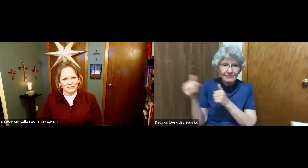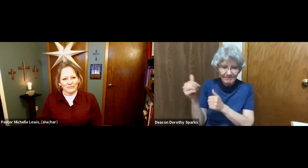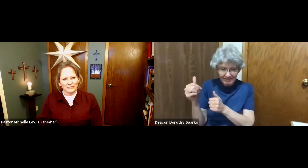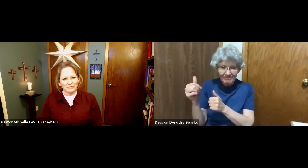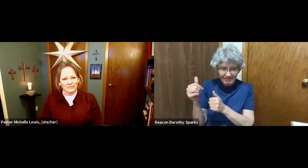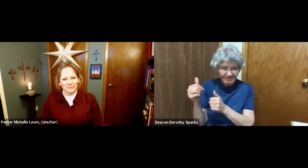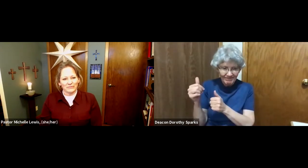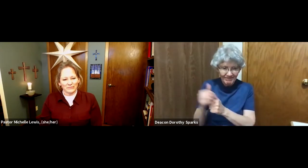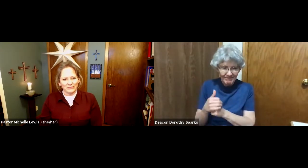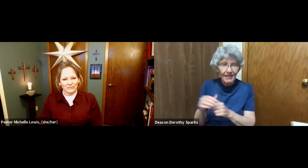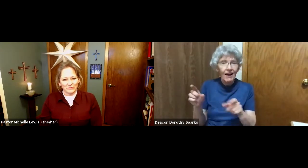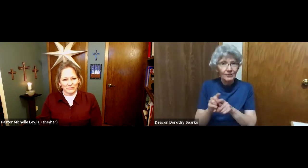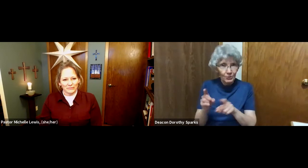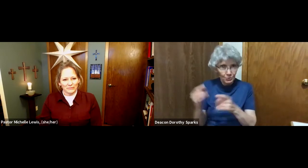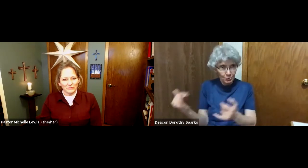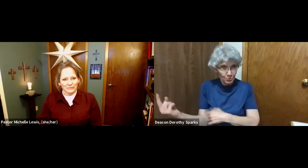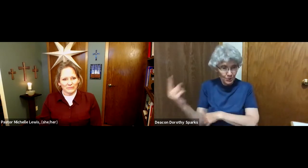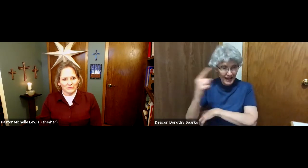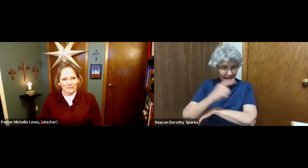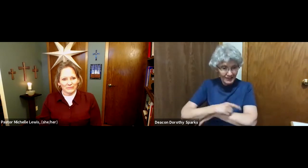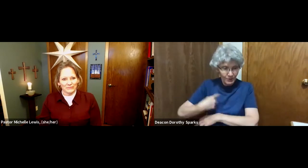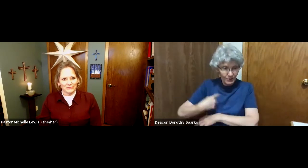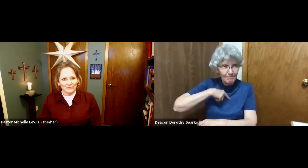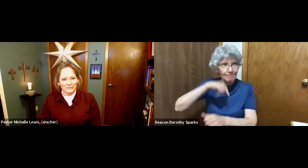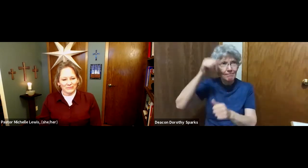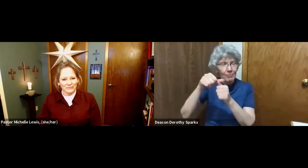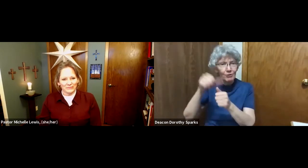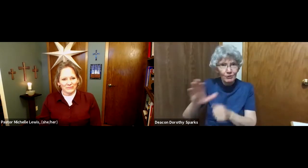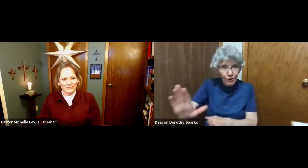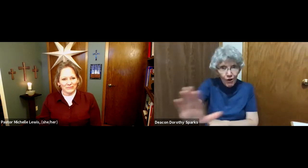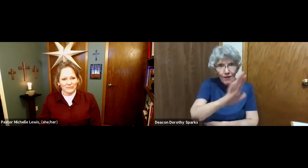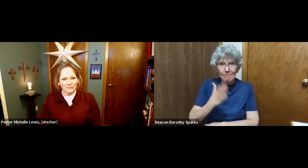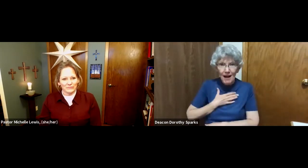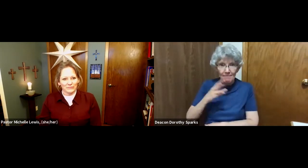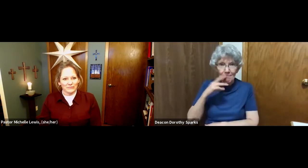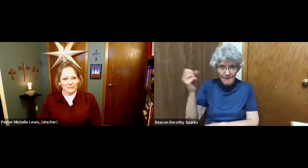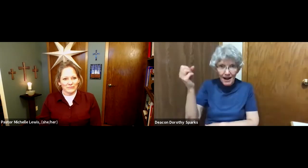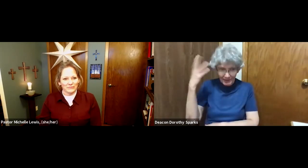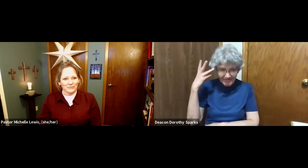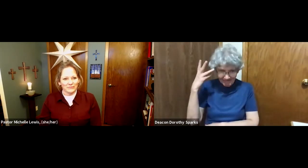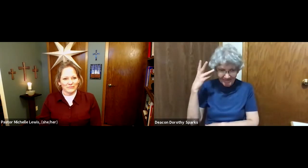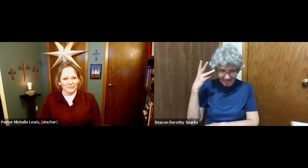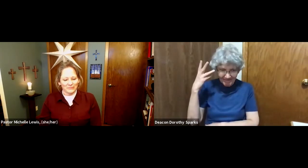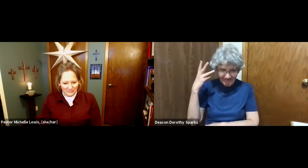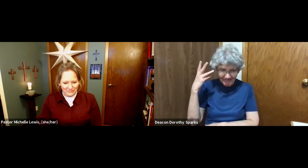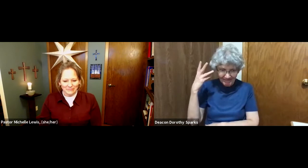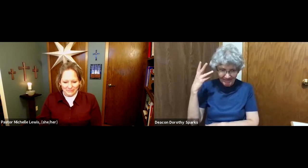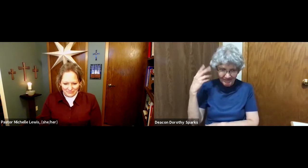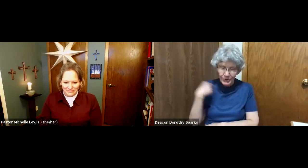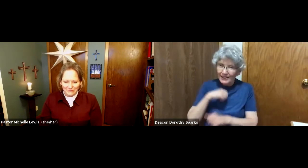So in remembering Jesus' baptism, we also today remember our own baptisms.